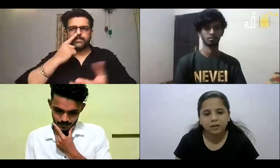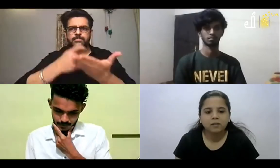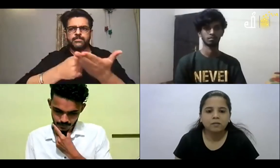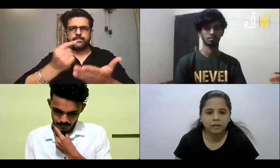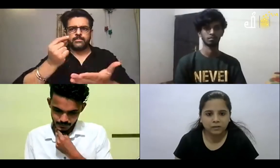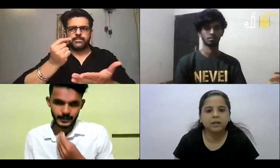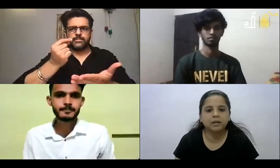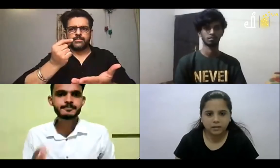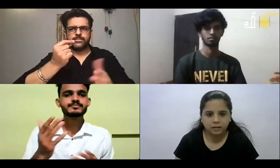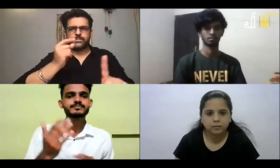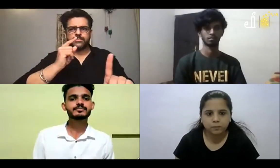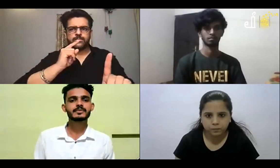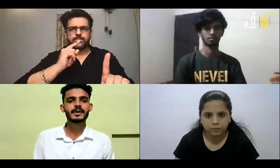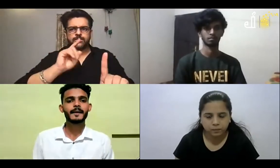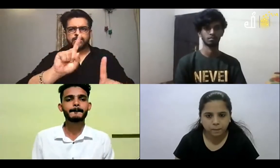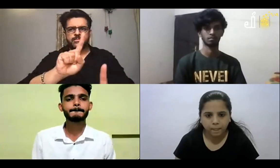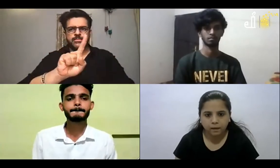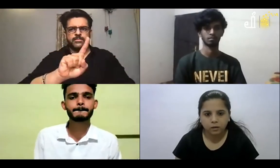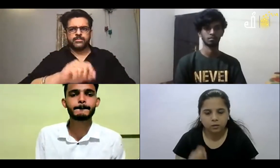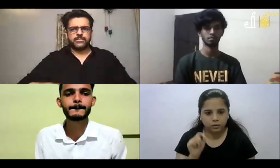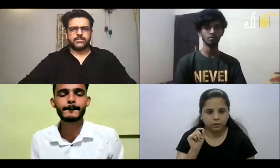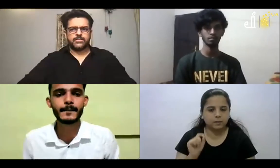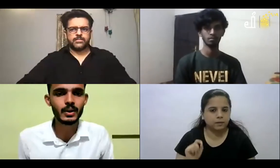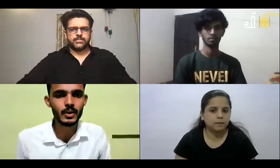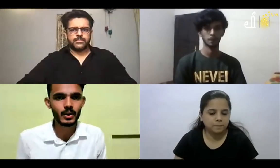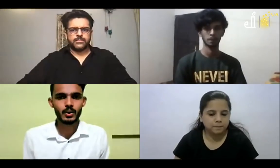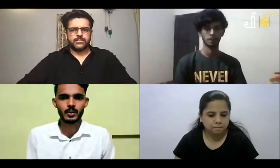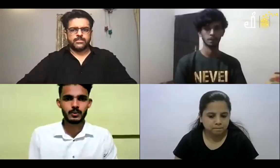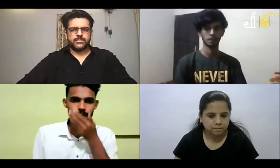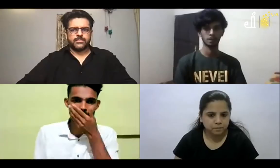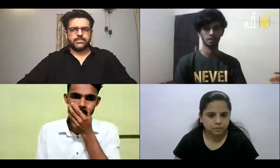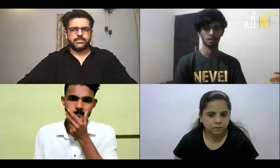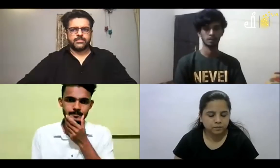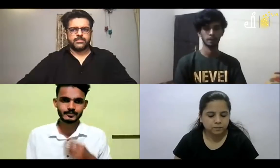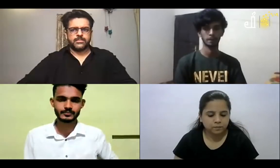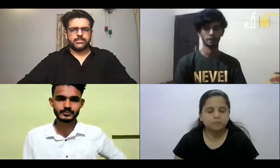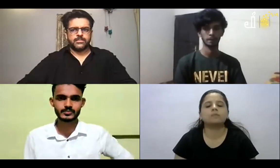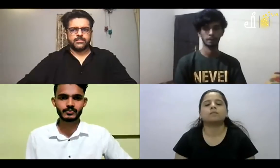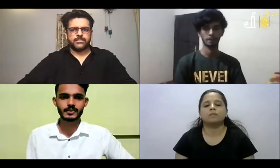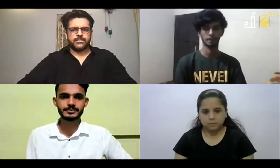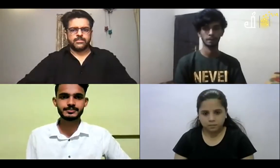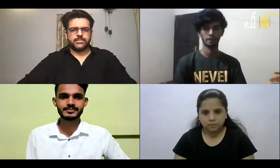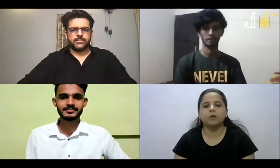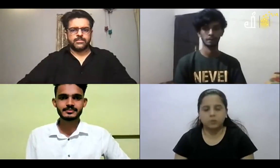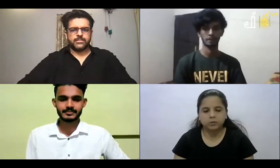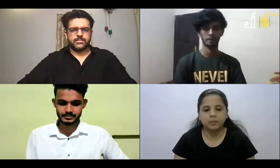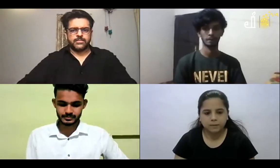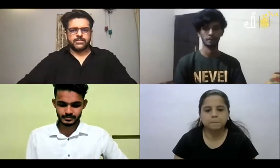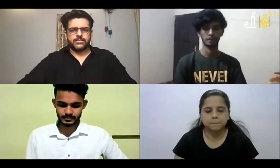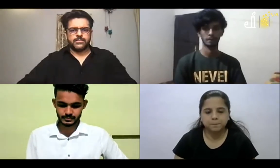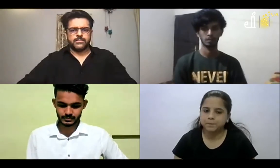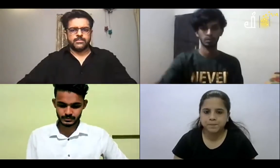mind. no, They Manisha, are getting. that's not what he meant. He meant that the children are sedated and then they're taken to the hospital and